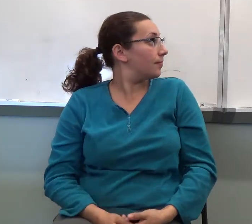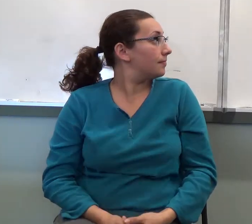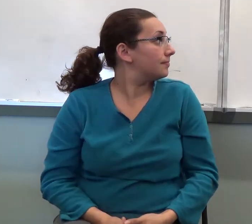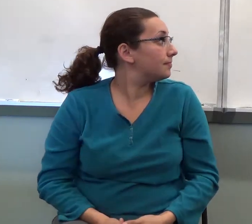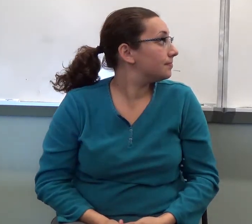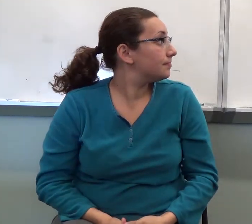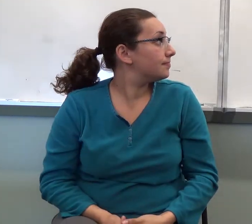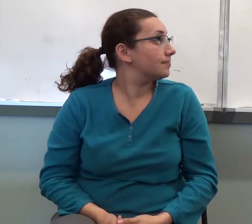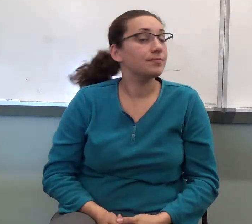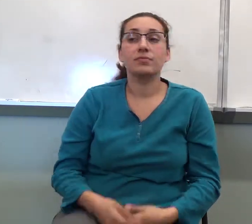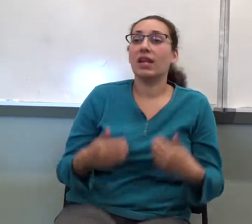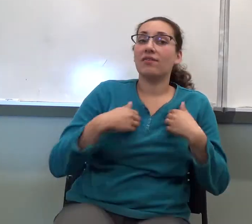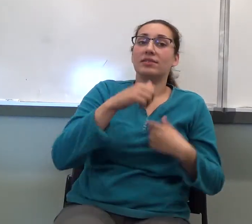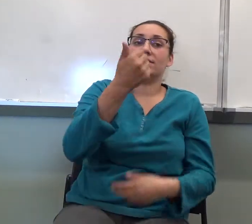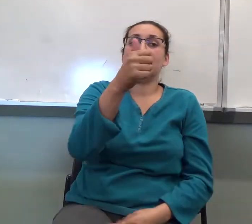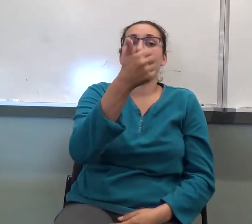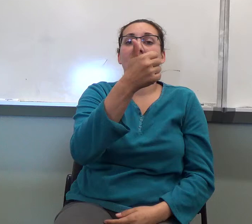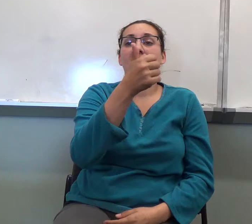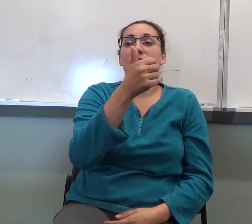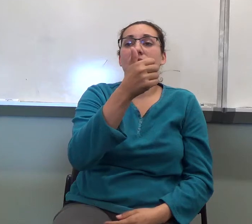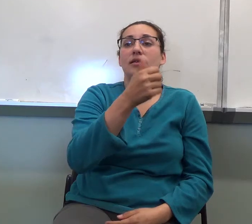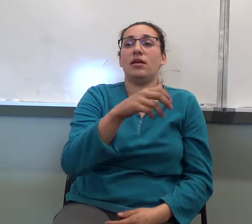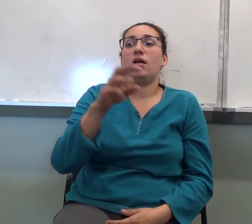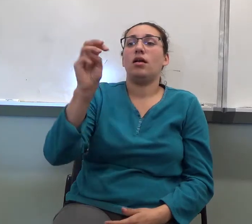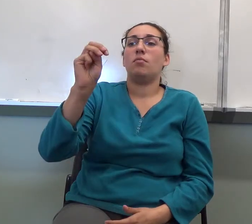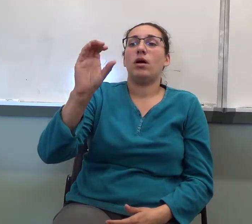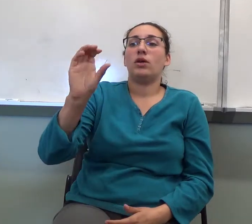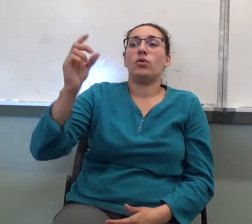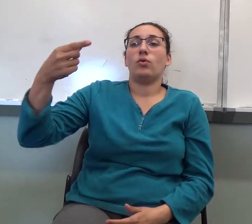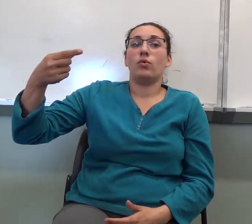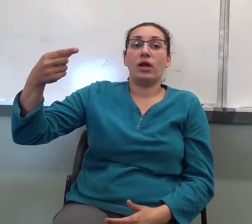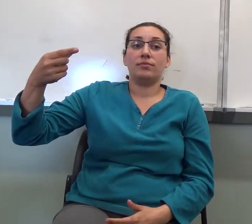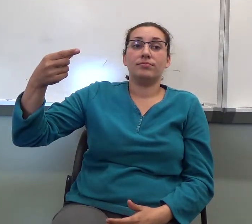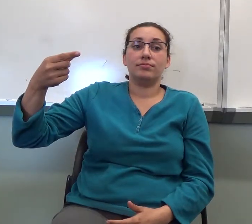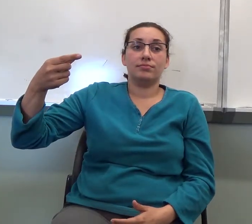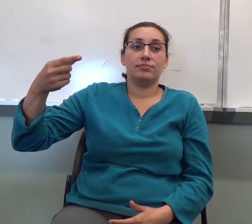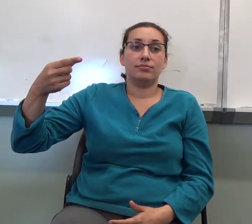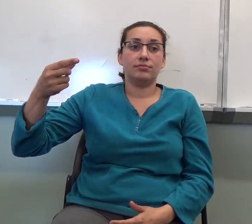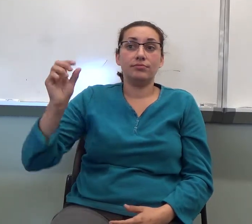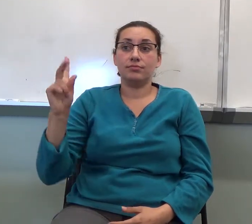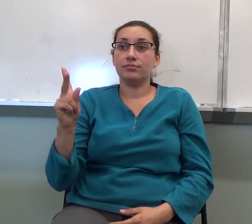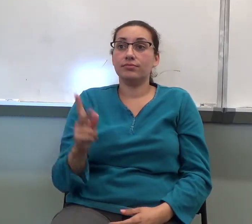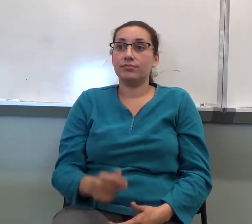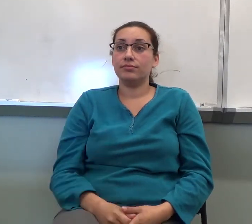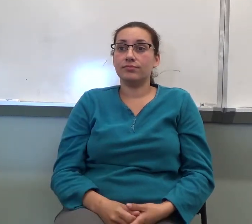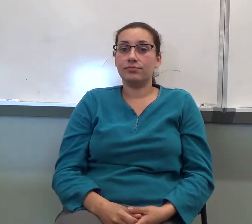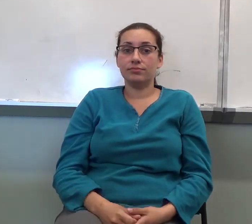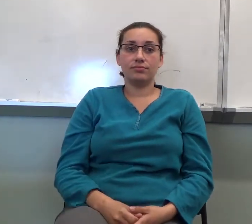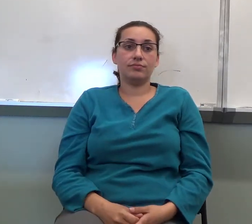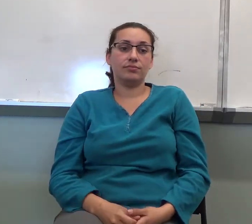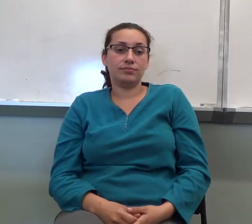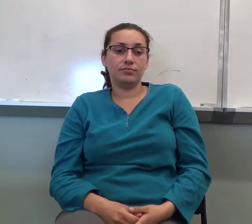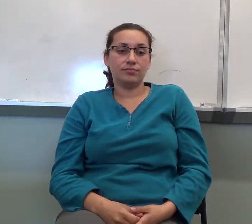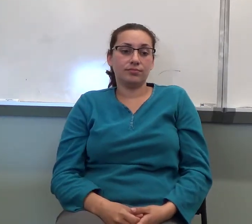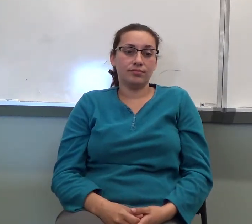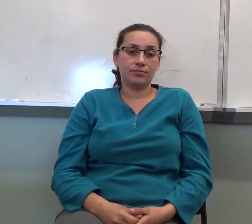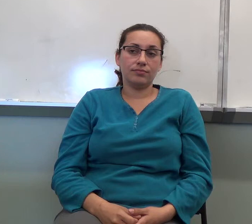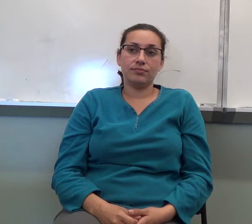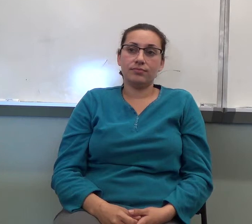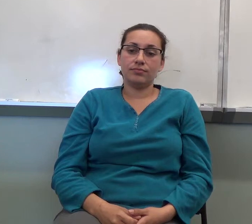us 10 micrograms. 10 micrograms. Huh? And that's the nature of the prefix line. You're